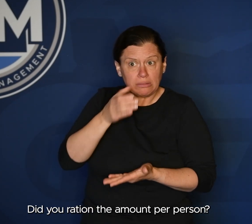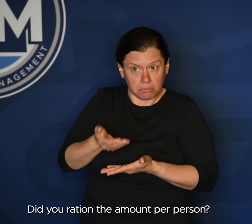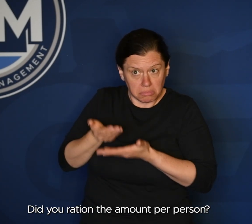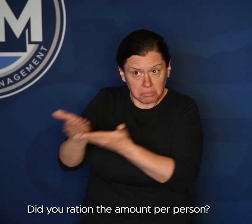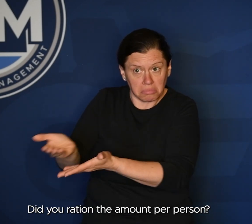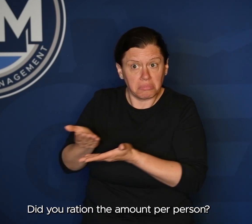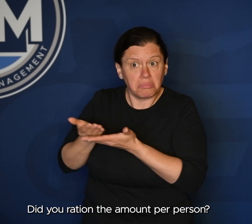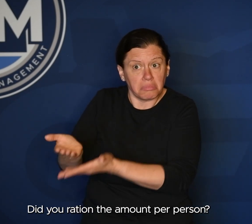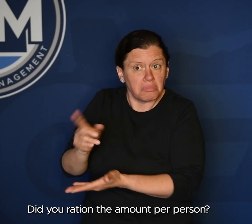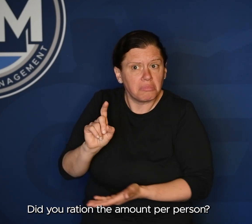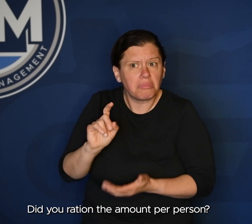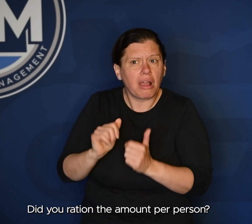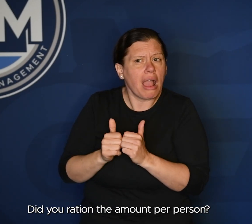per person?